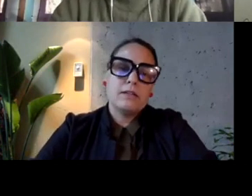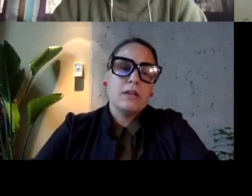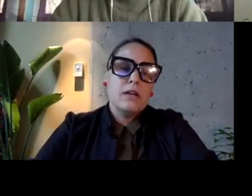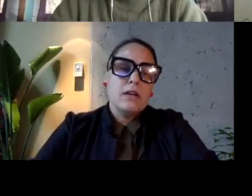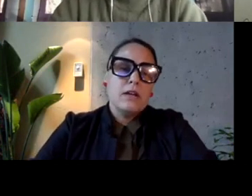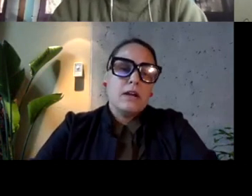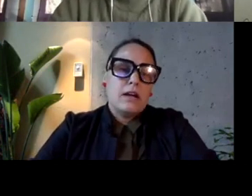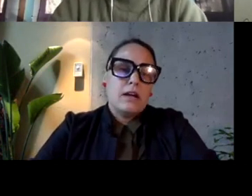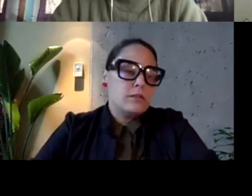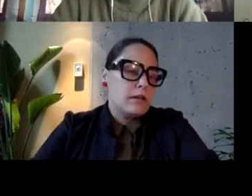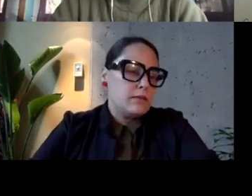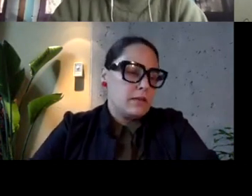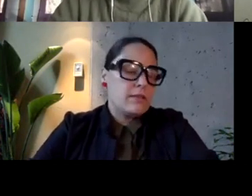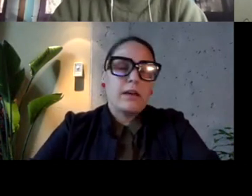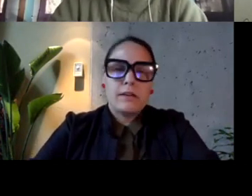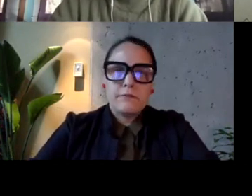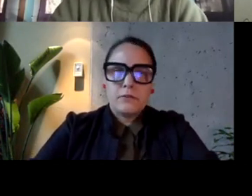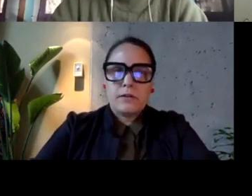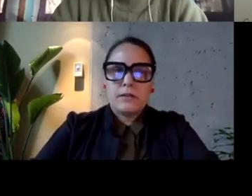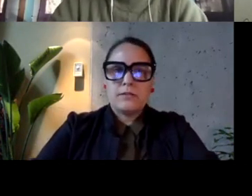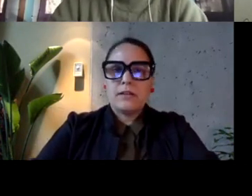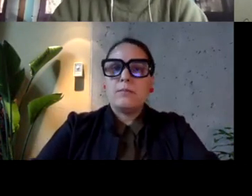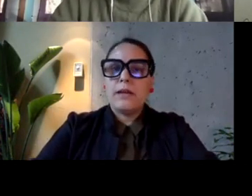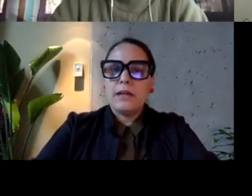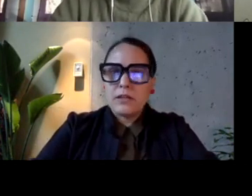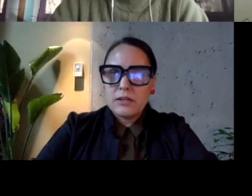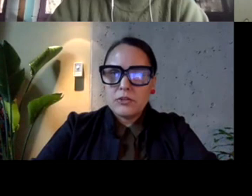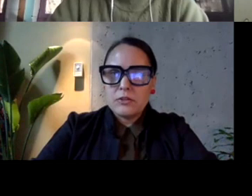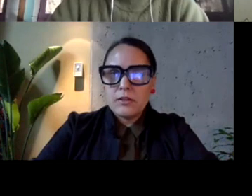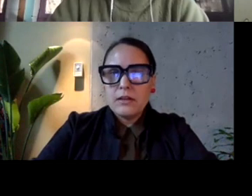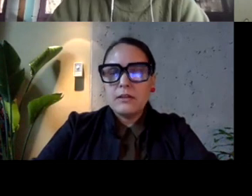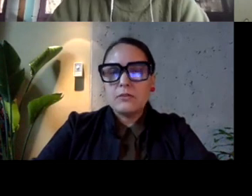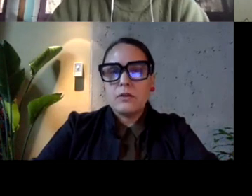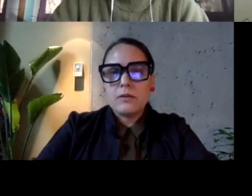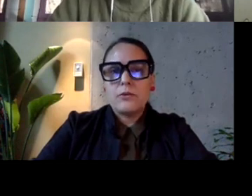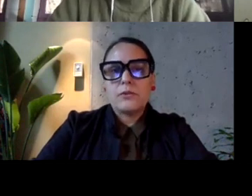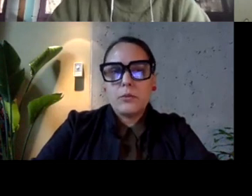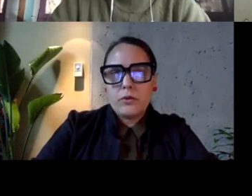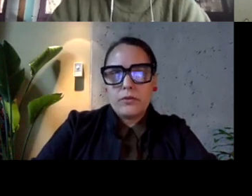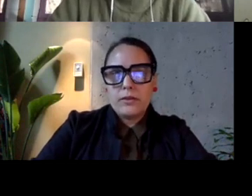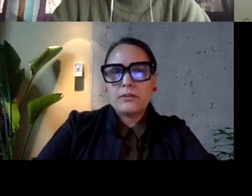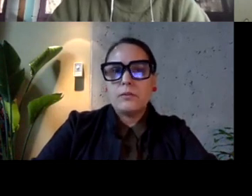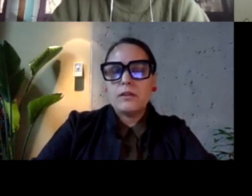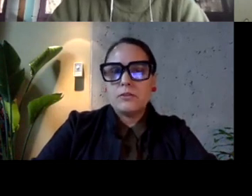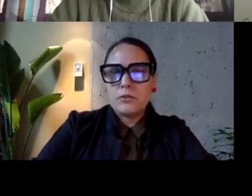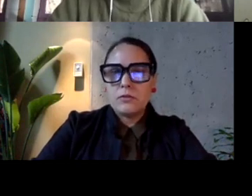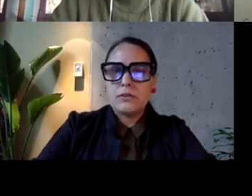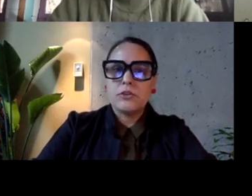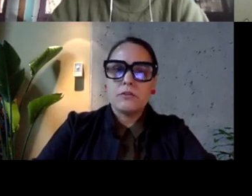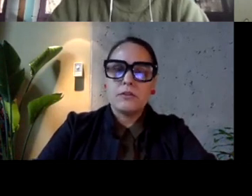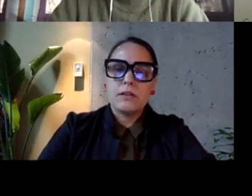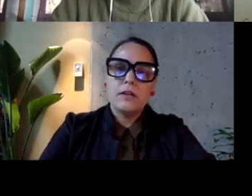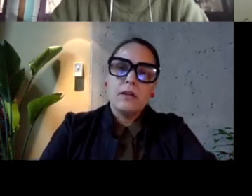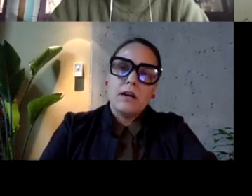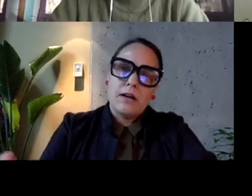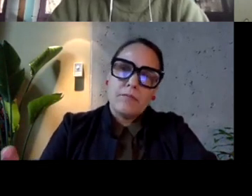And realizing that influence and paying attention to that is one of the most important things that we can do, is